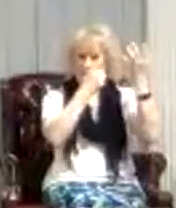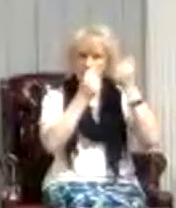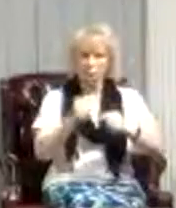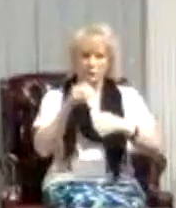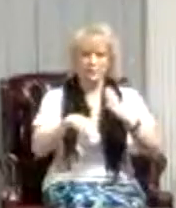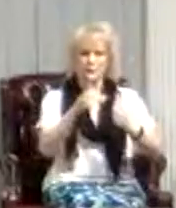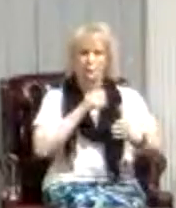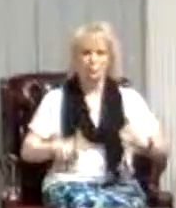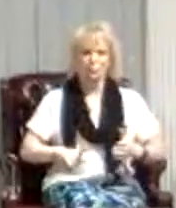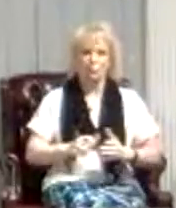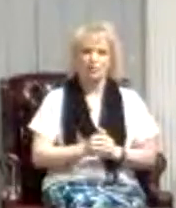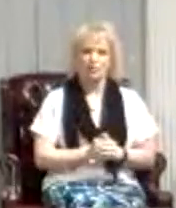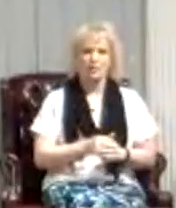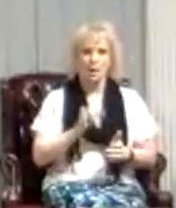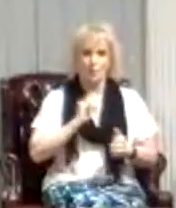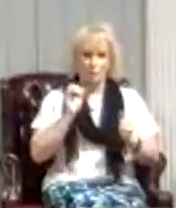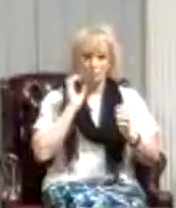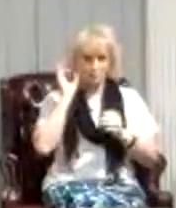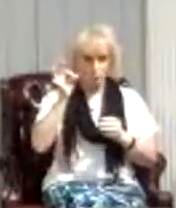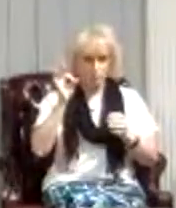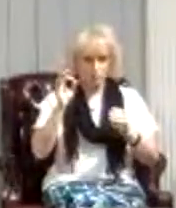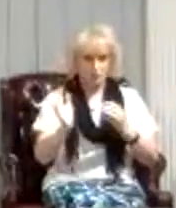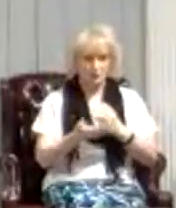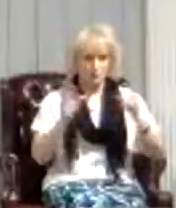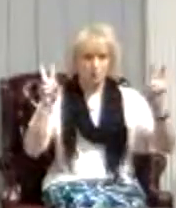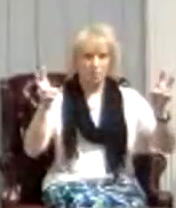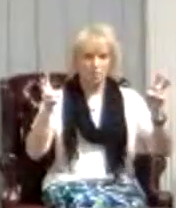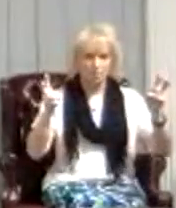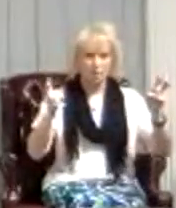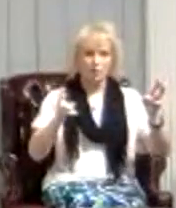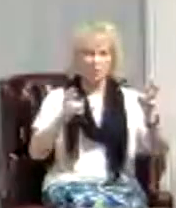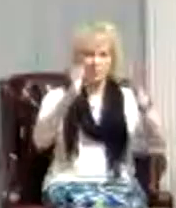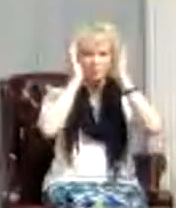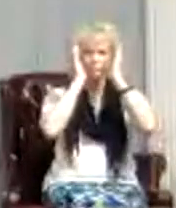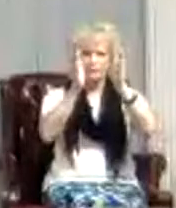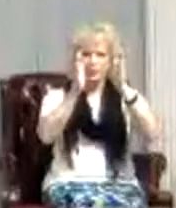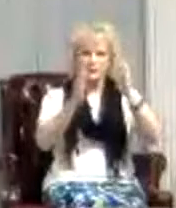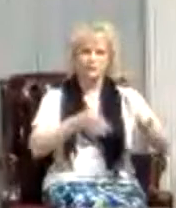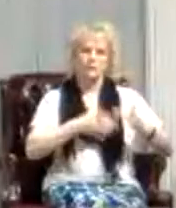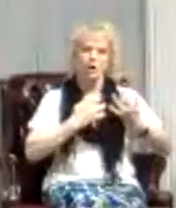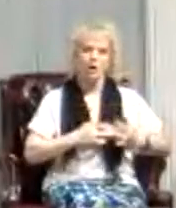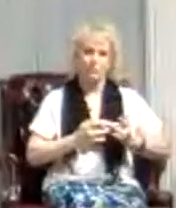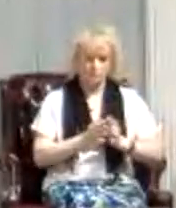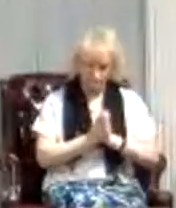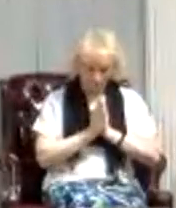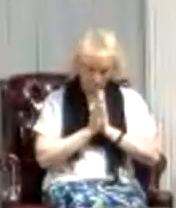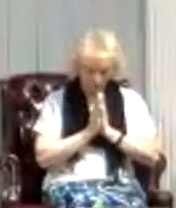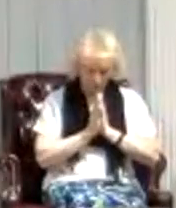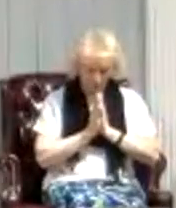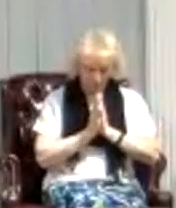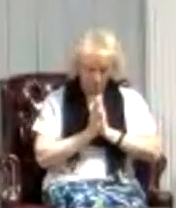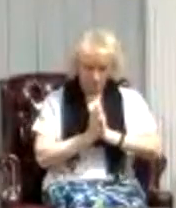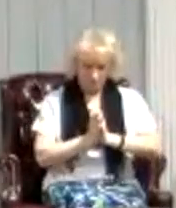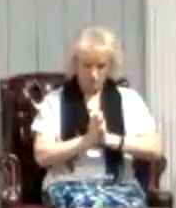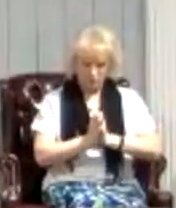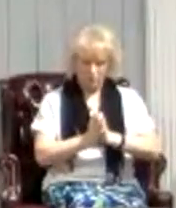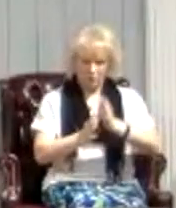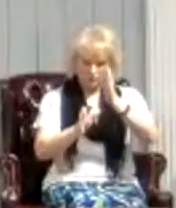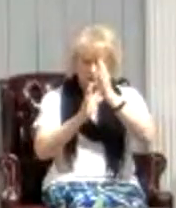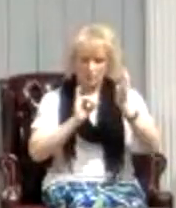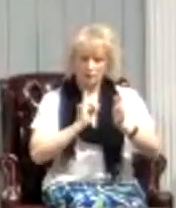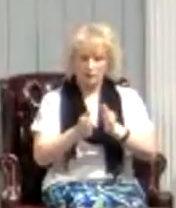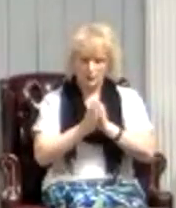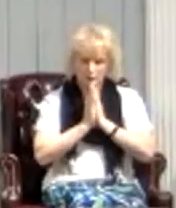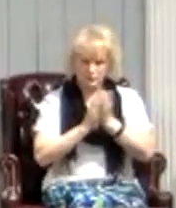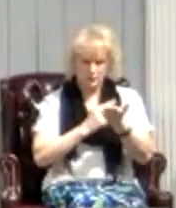Lord." And I'm going to be preaching this morning on the subject of the fixed heart. Let's bow for prayer. Father, I want to ask you now that your Holy Spirit will